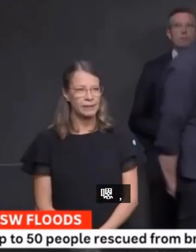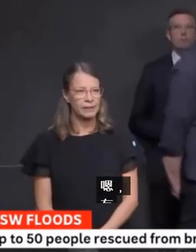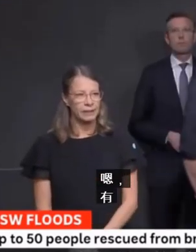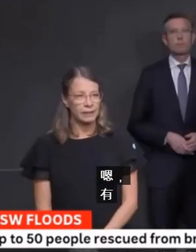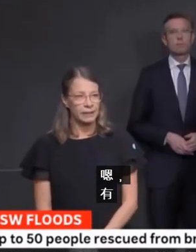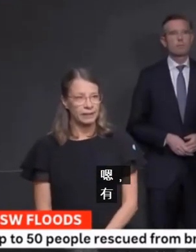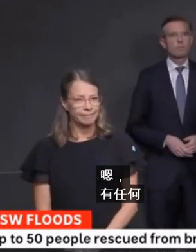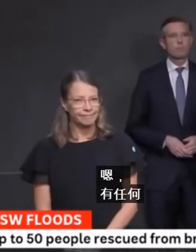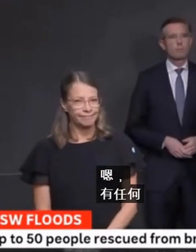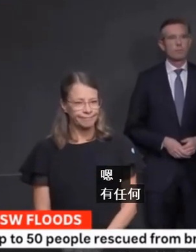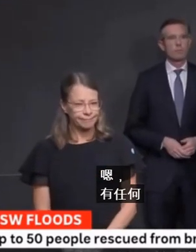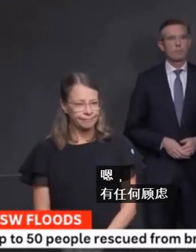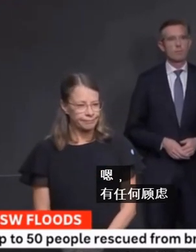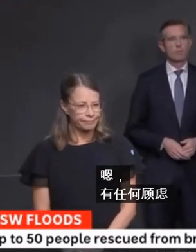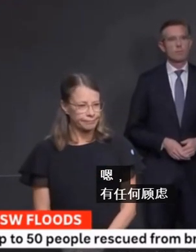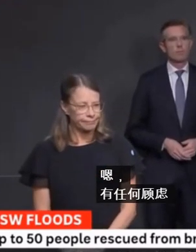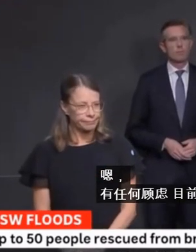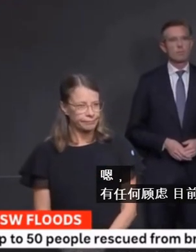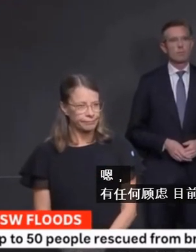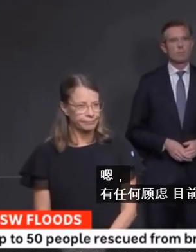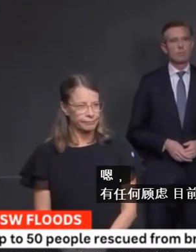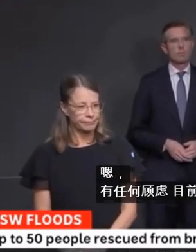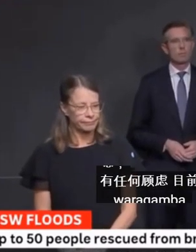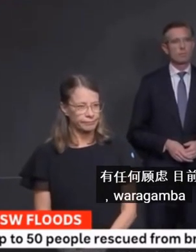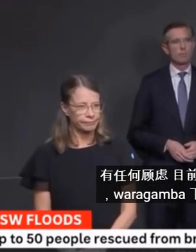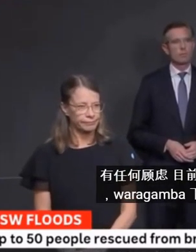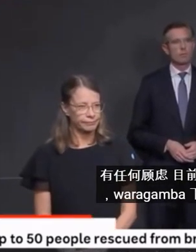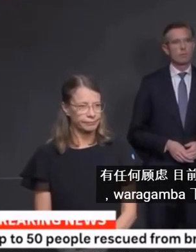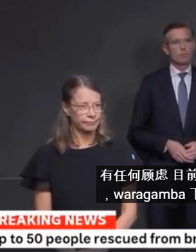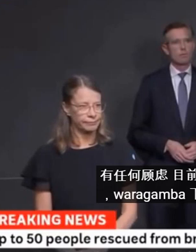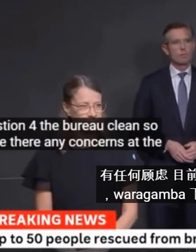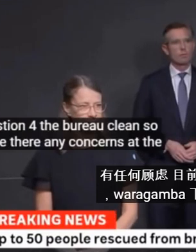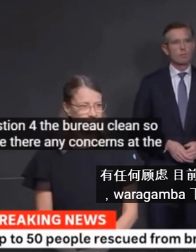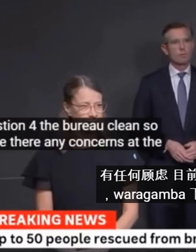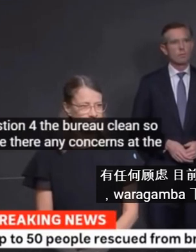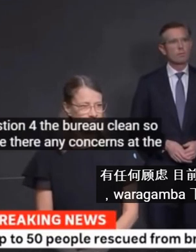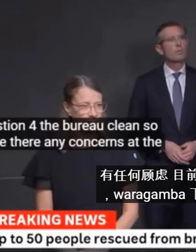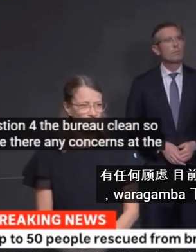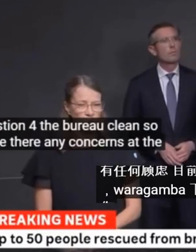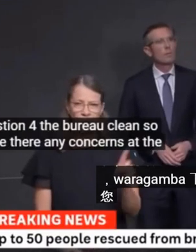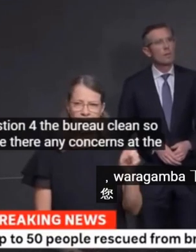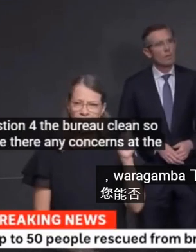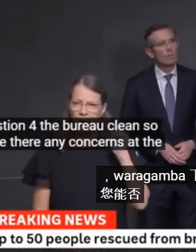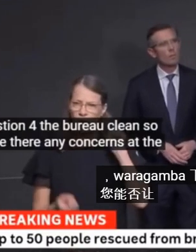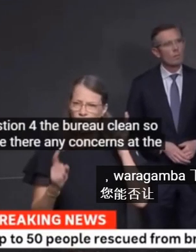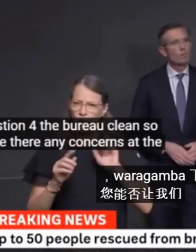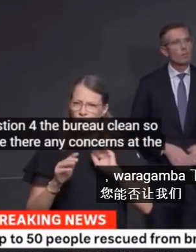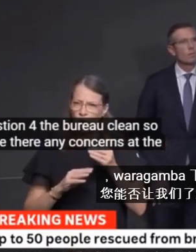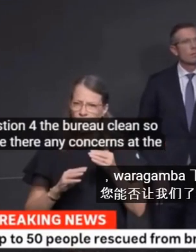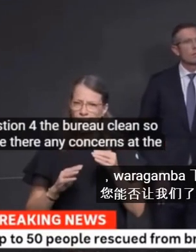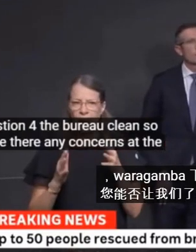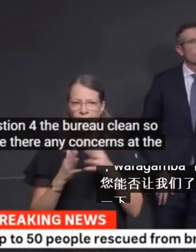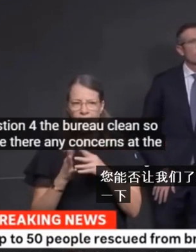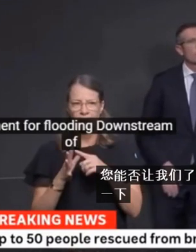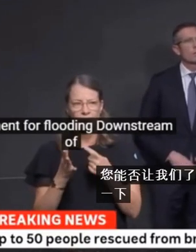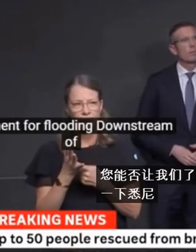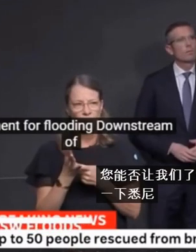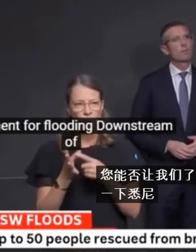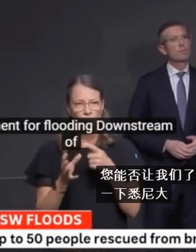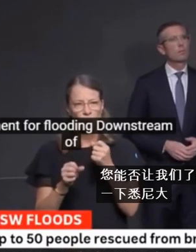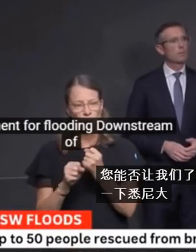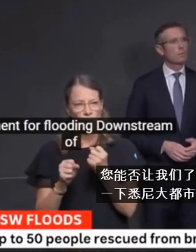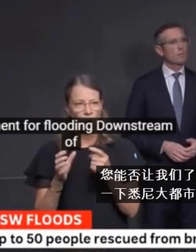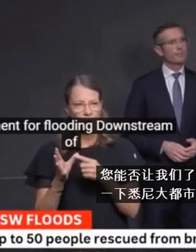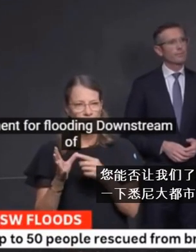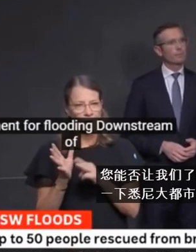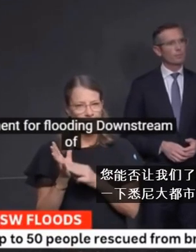So are there any concerns at the moment for flooding downstream of Warragamba, and are you able to give us a bit of an insight into